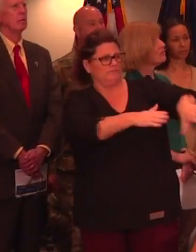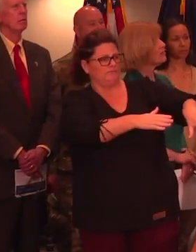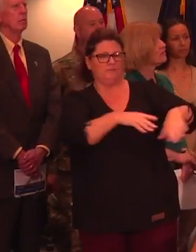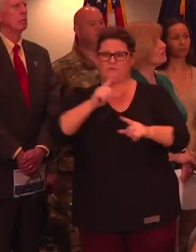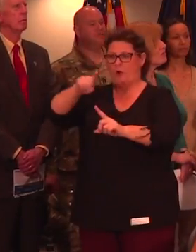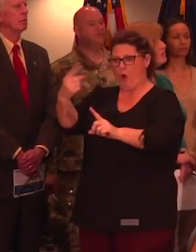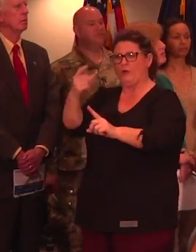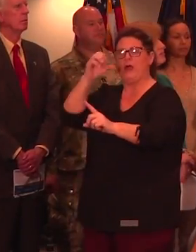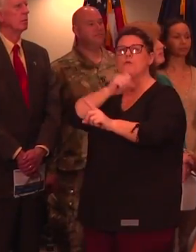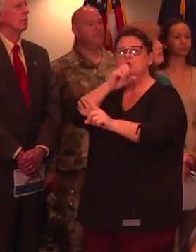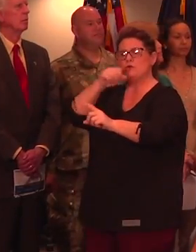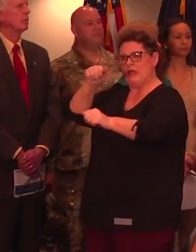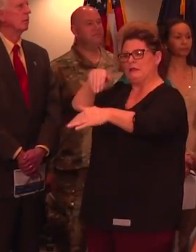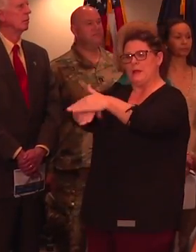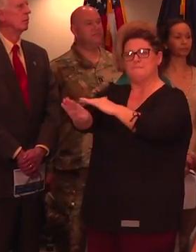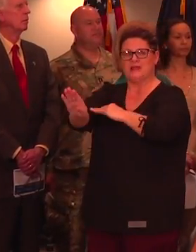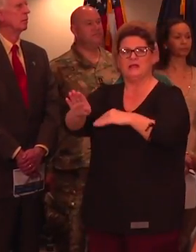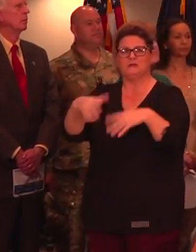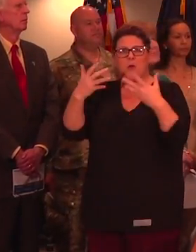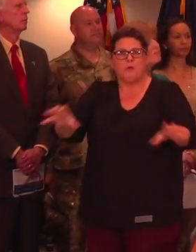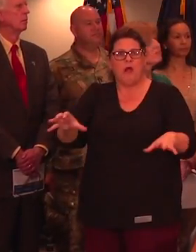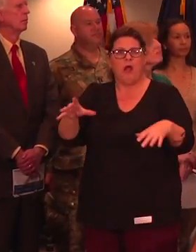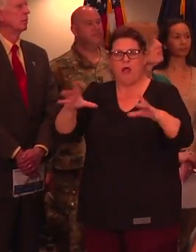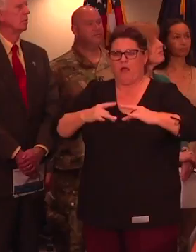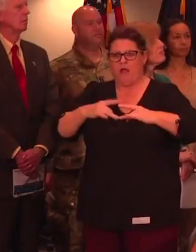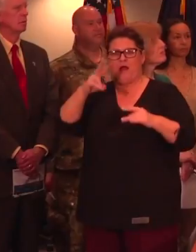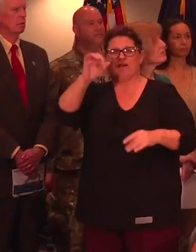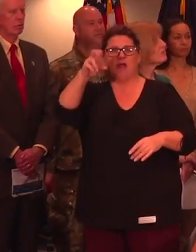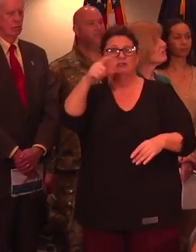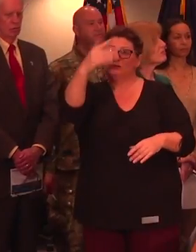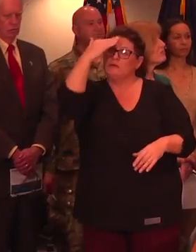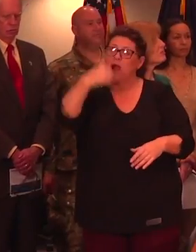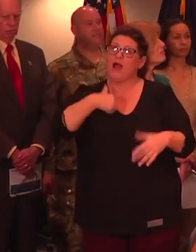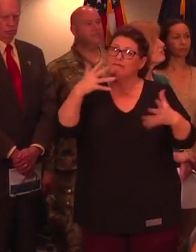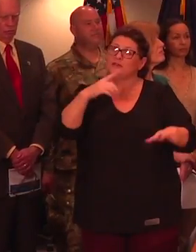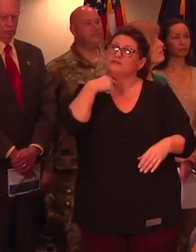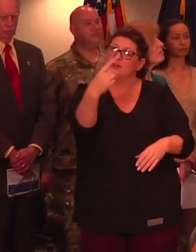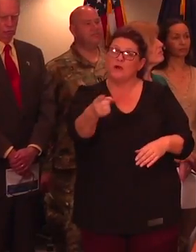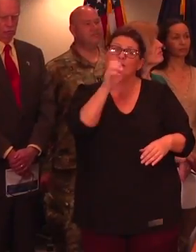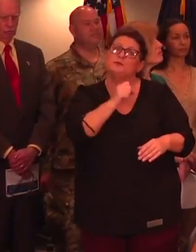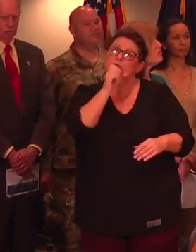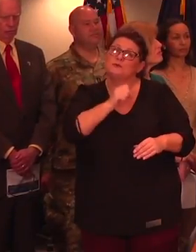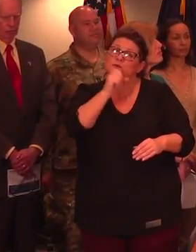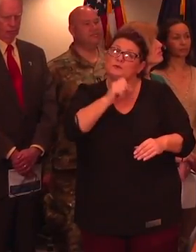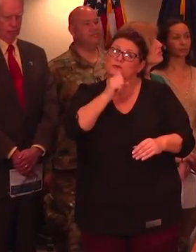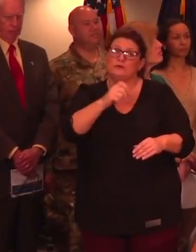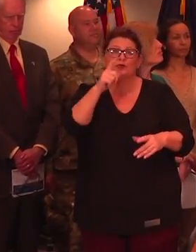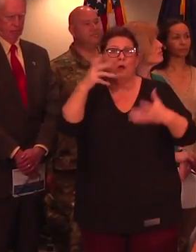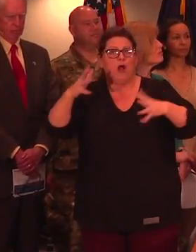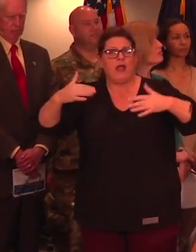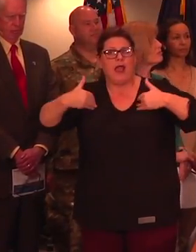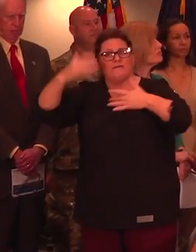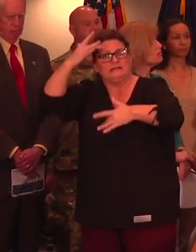in without worrying about catching the virus, because as you know, it is the seniors and the older people, particularly those with underlying